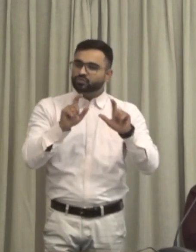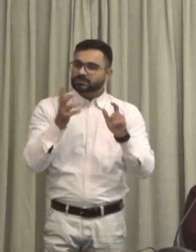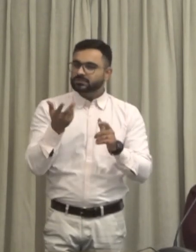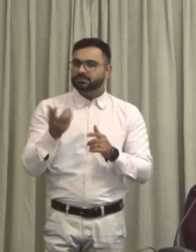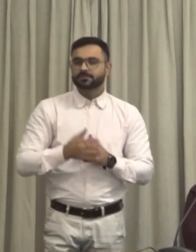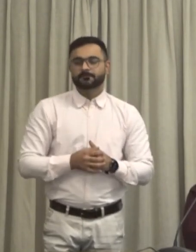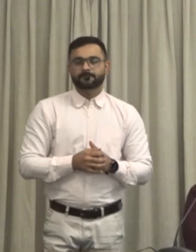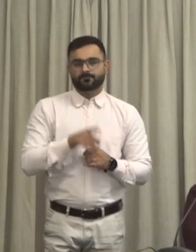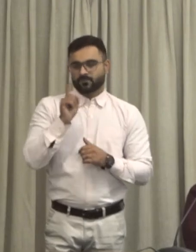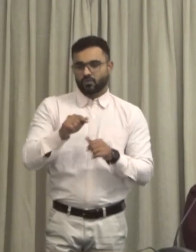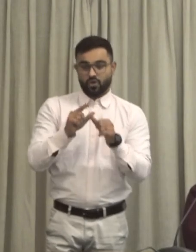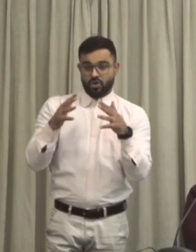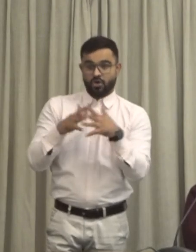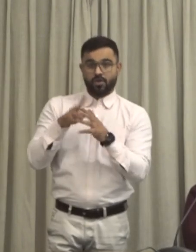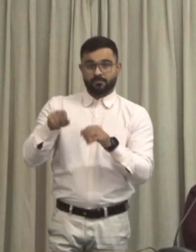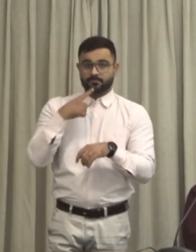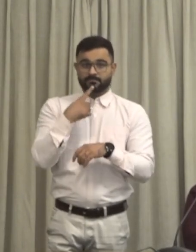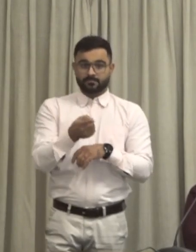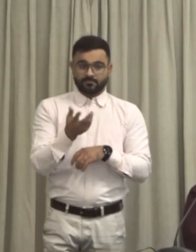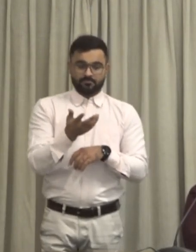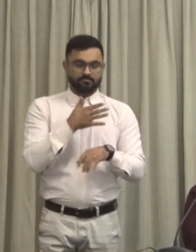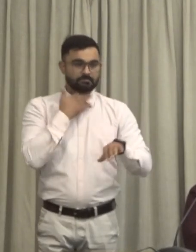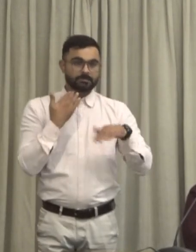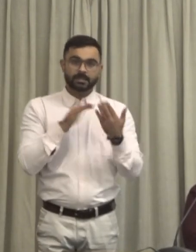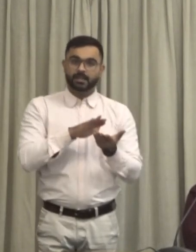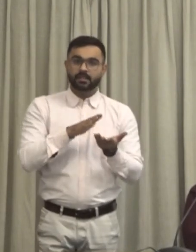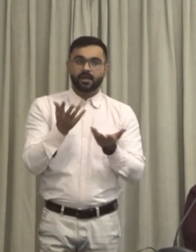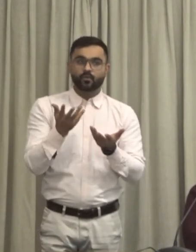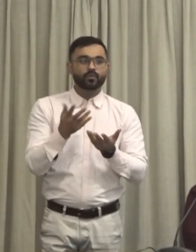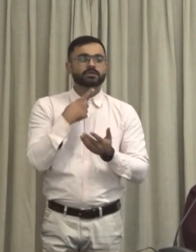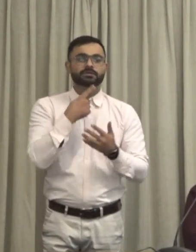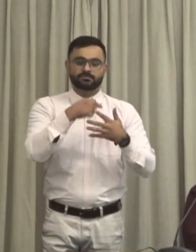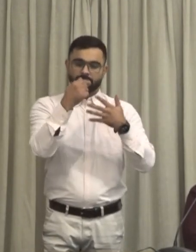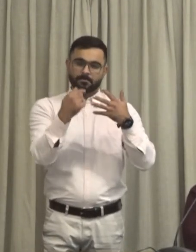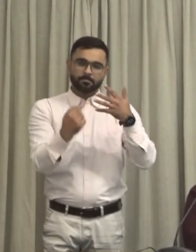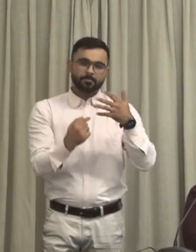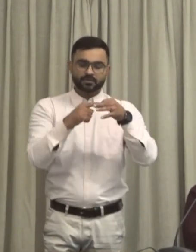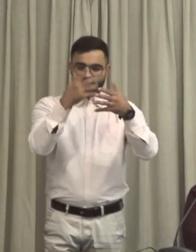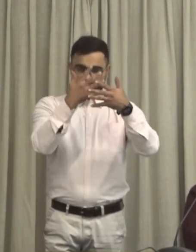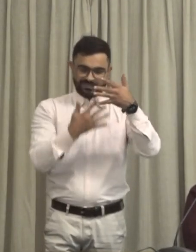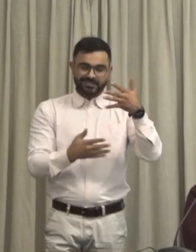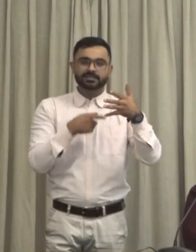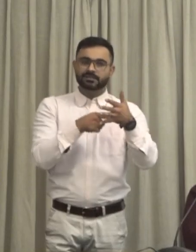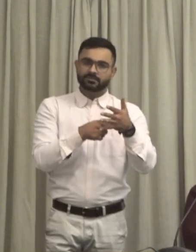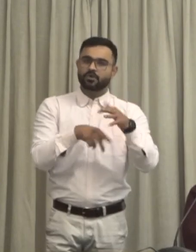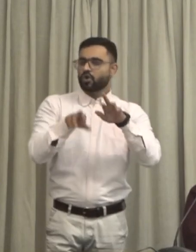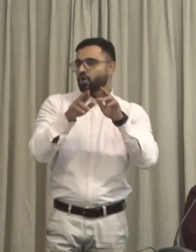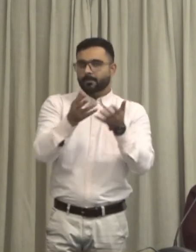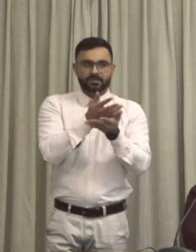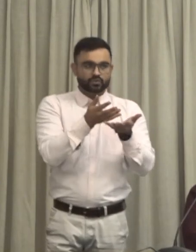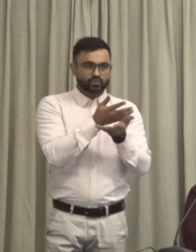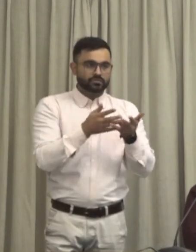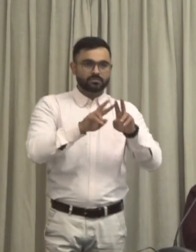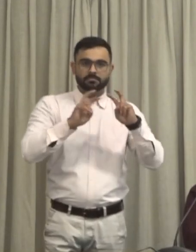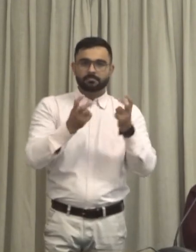it? What should the law have to say about how we die? These are the kinds of questions that I hope to discuss